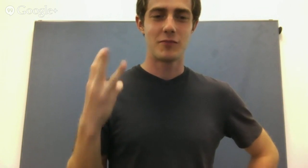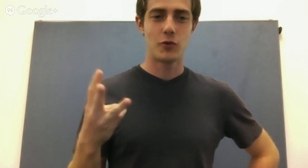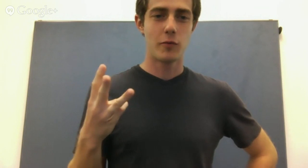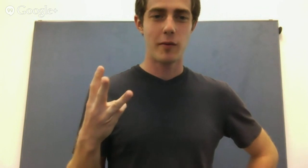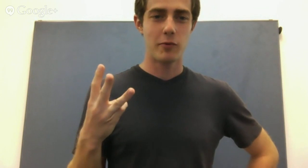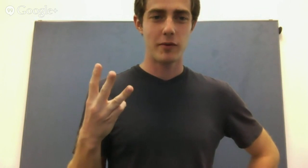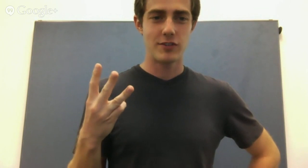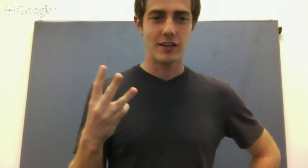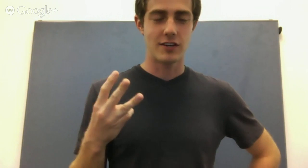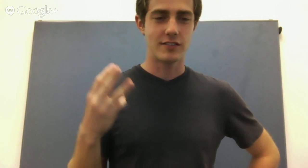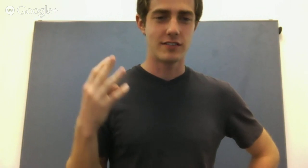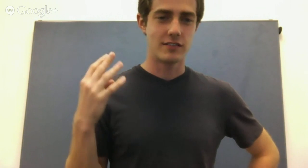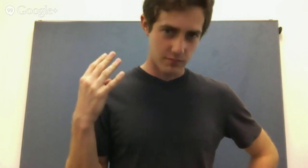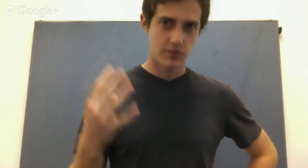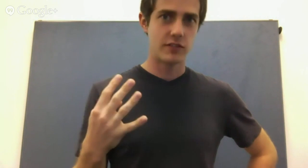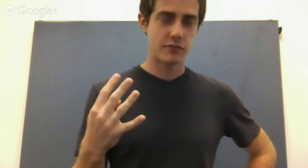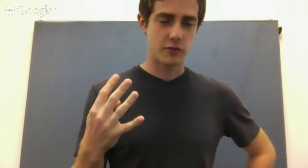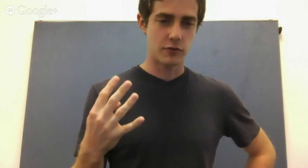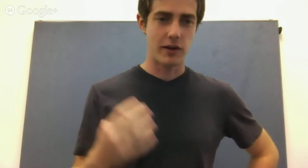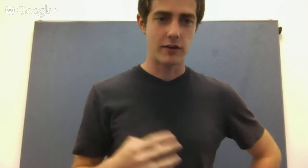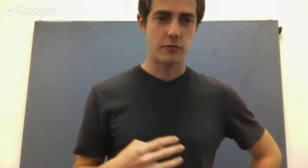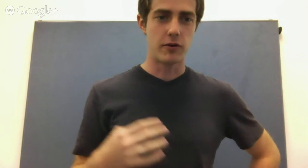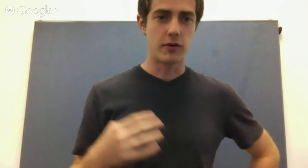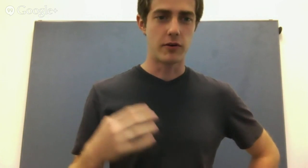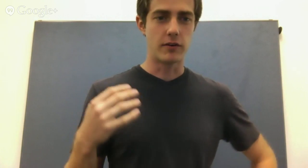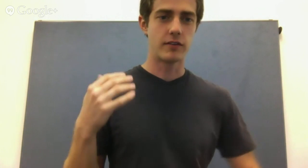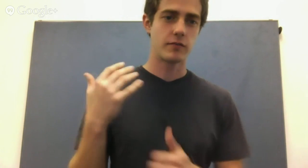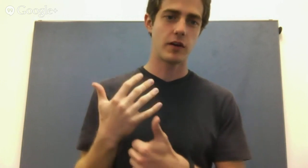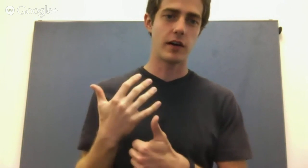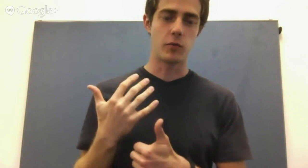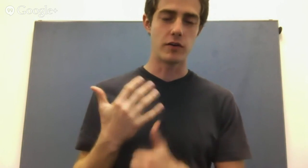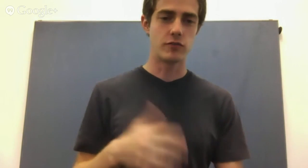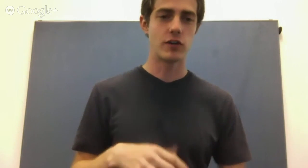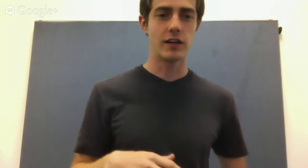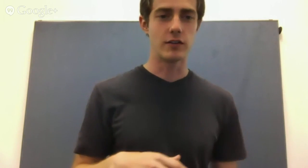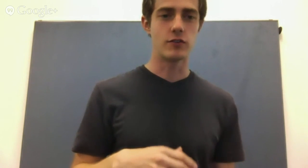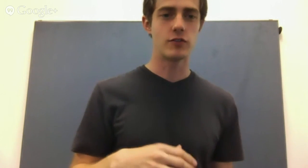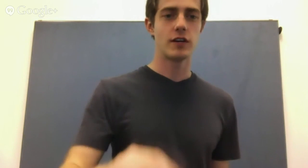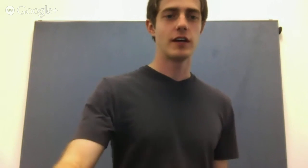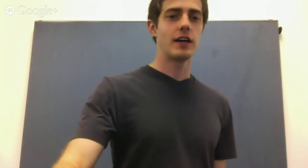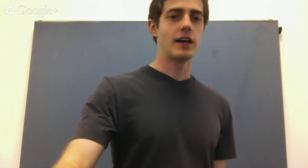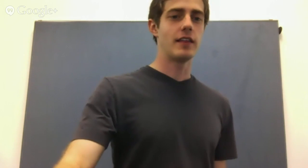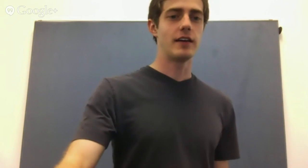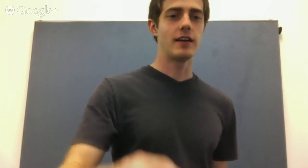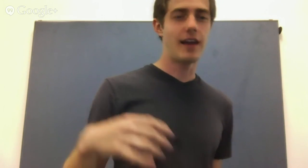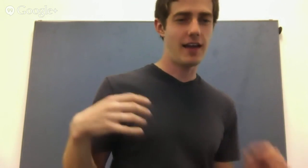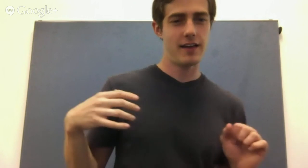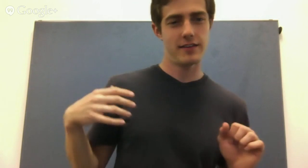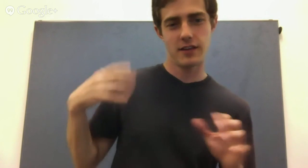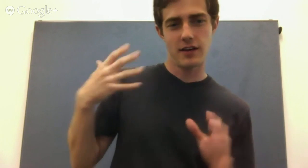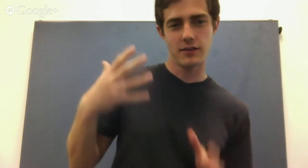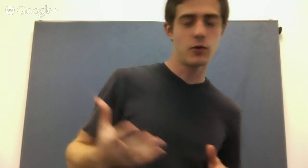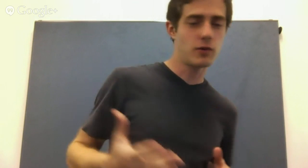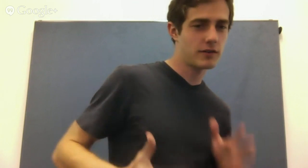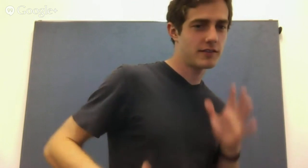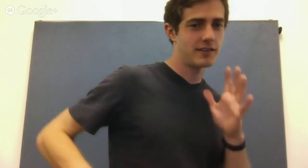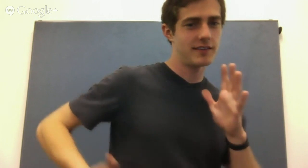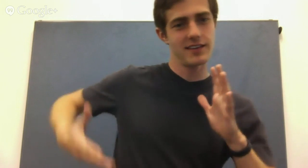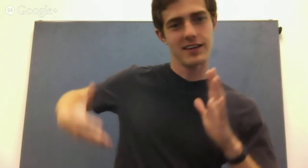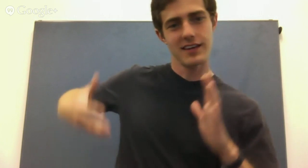Do You Remember by Jack Johnson, Sifters by Andrew Bird, Wind of Change, and then as an encore,